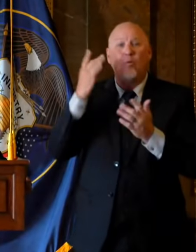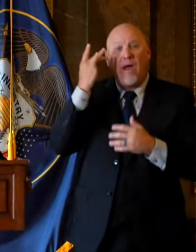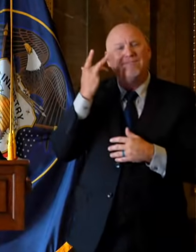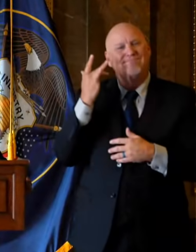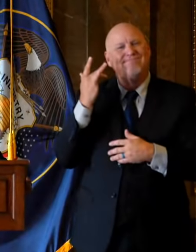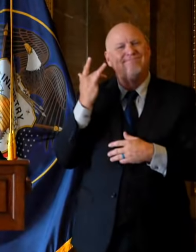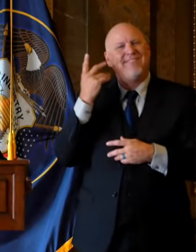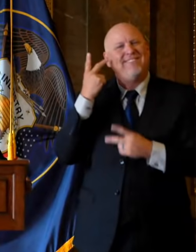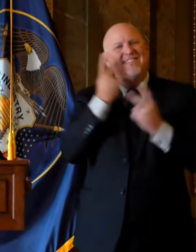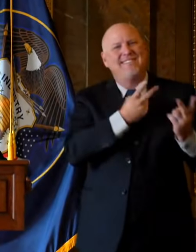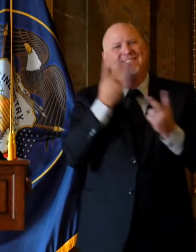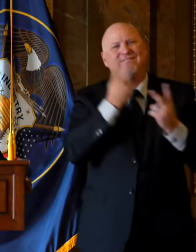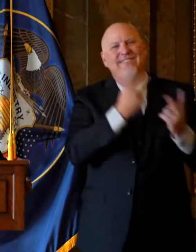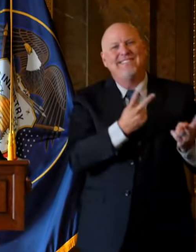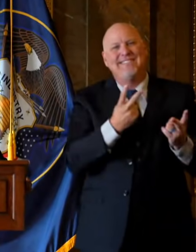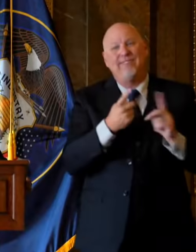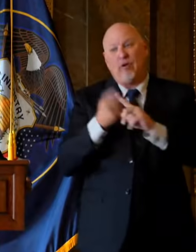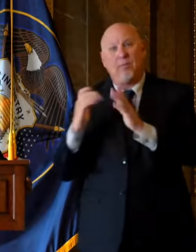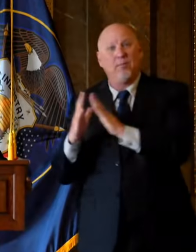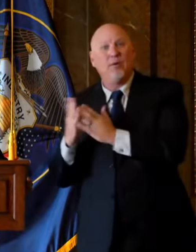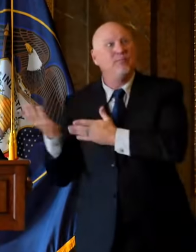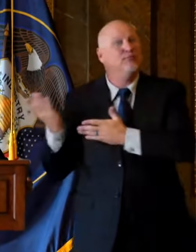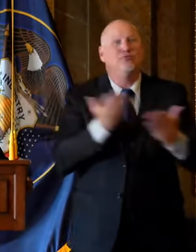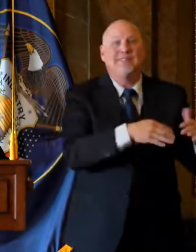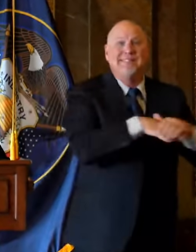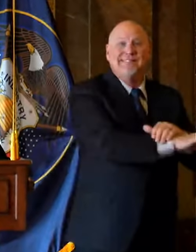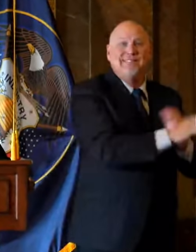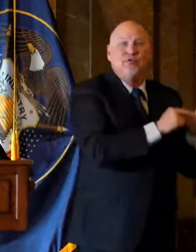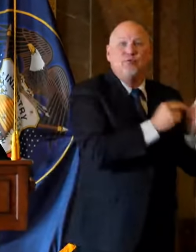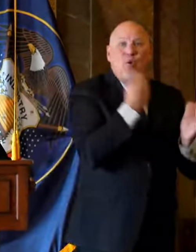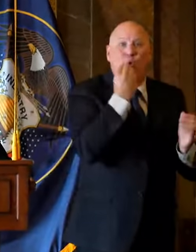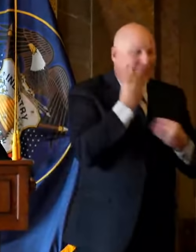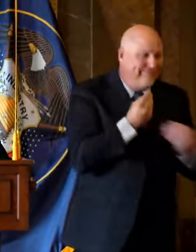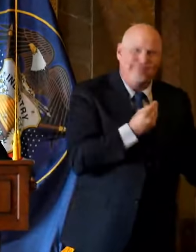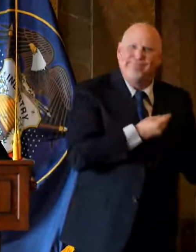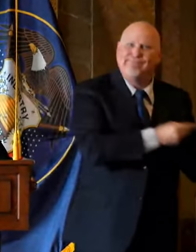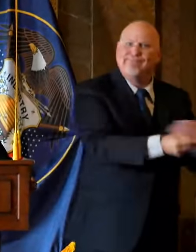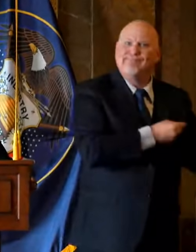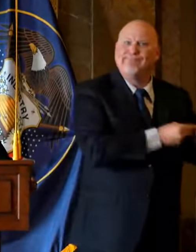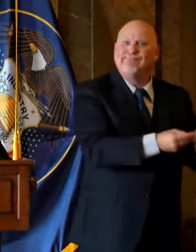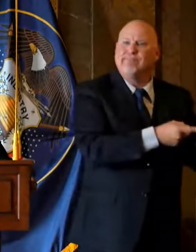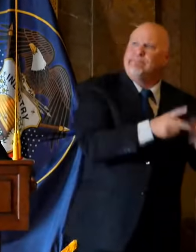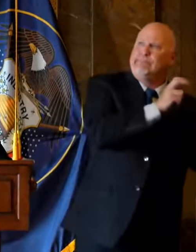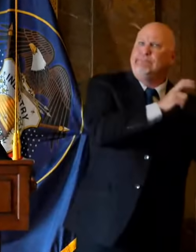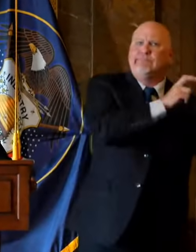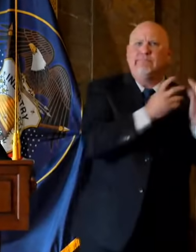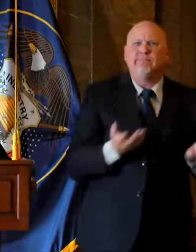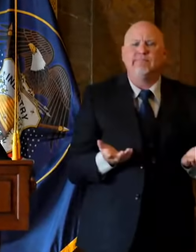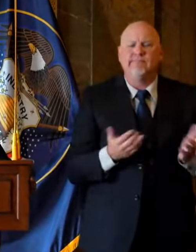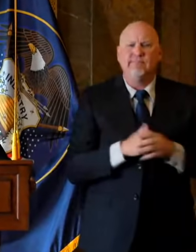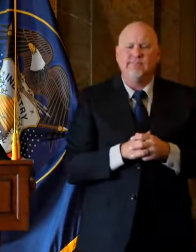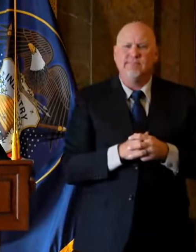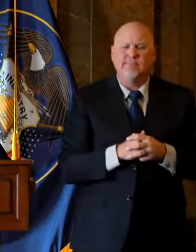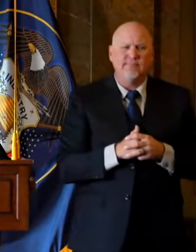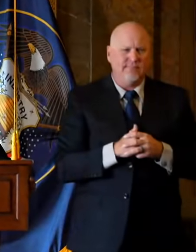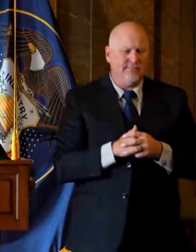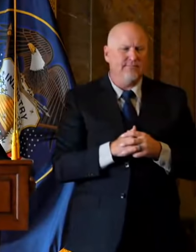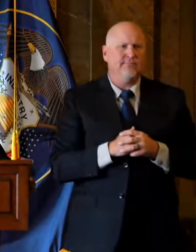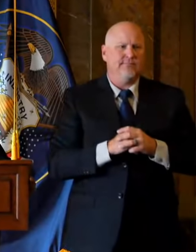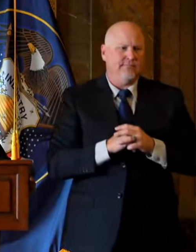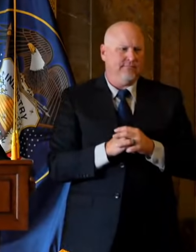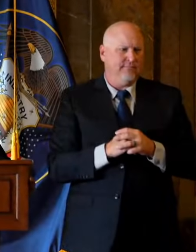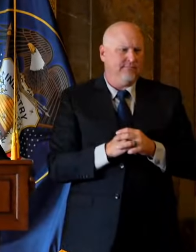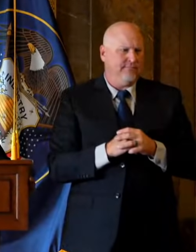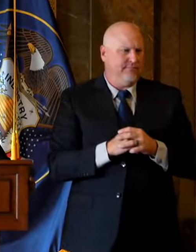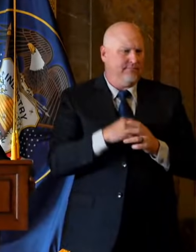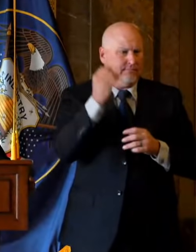residents in this nursing home were fully vaccinated, and 25% of the nursing home residents had breakthrough infections